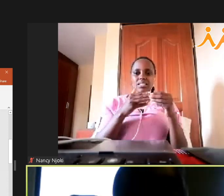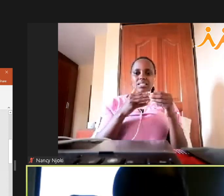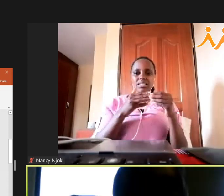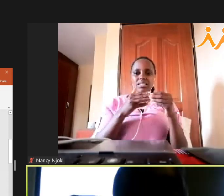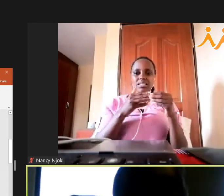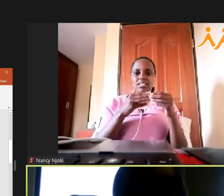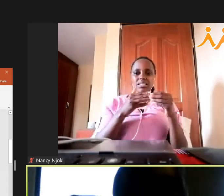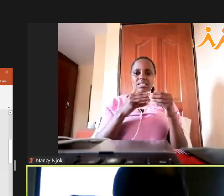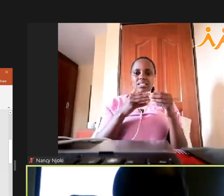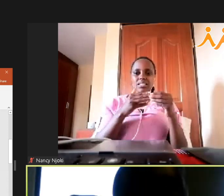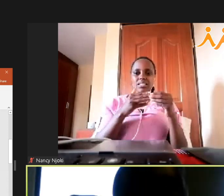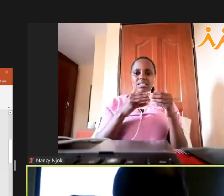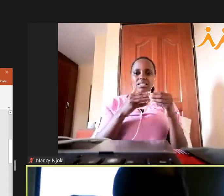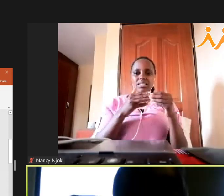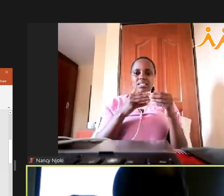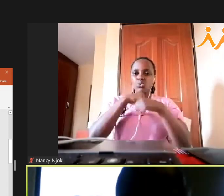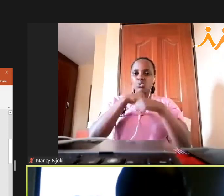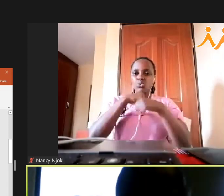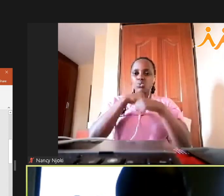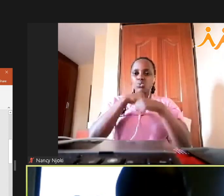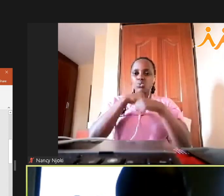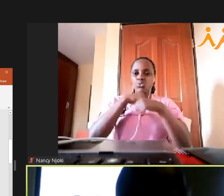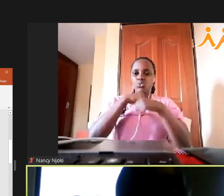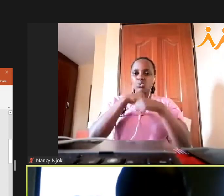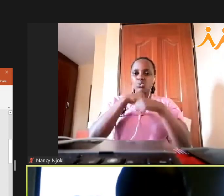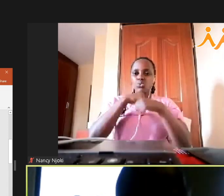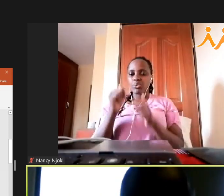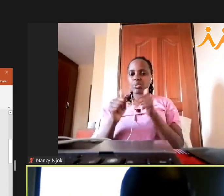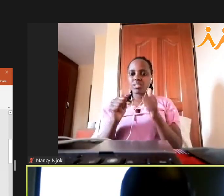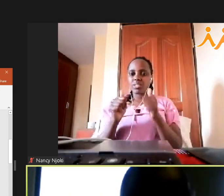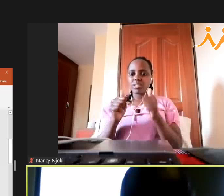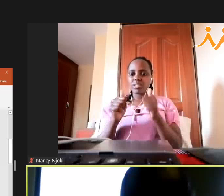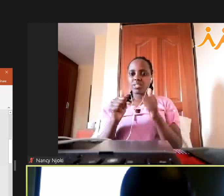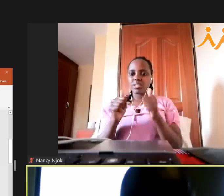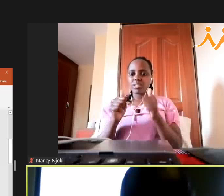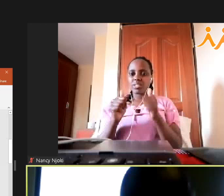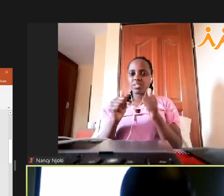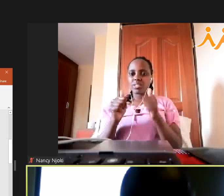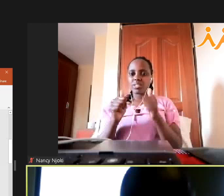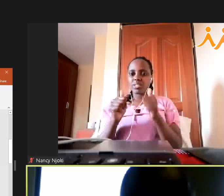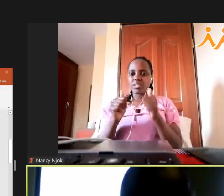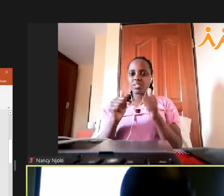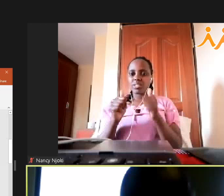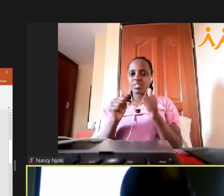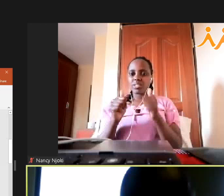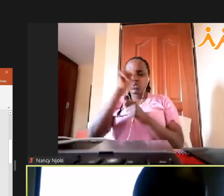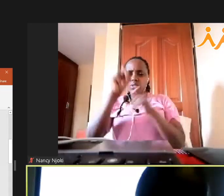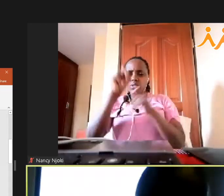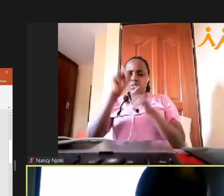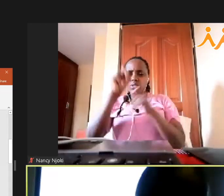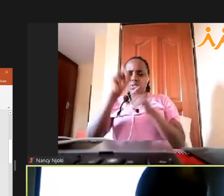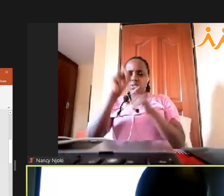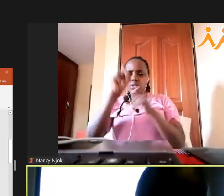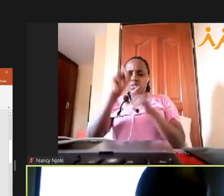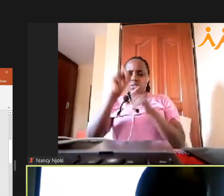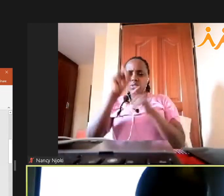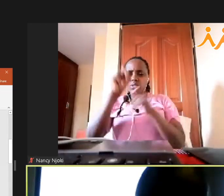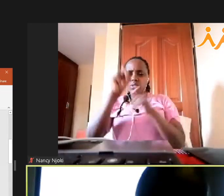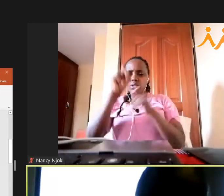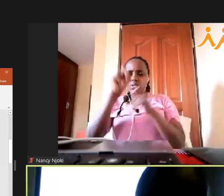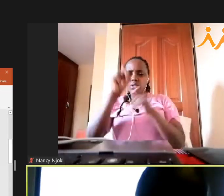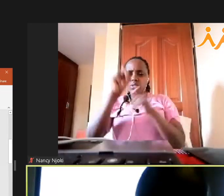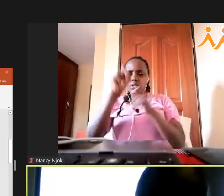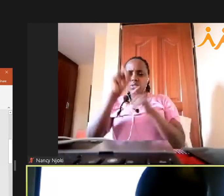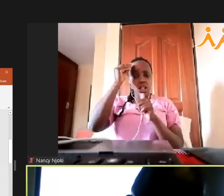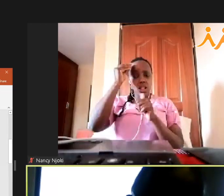to making invitations that are to certain organizations. But I think